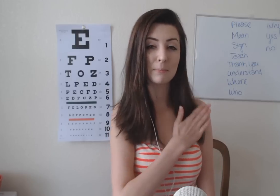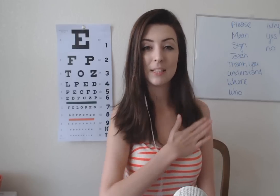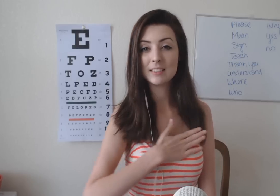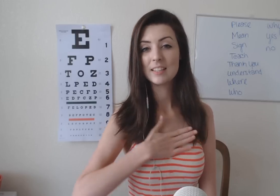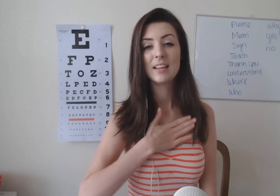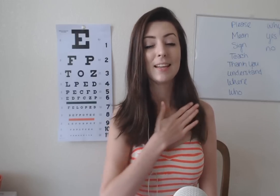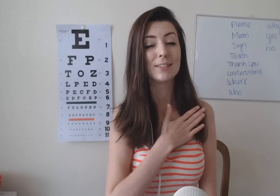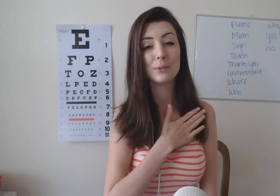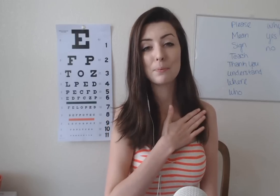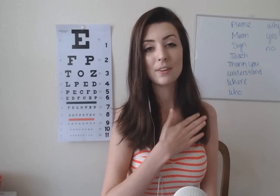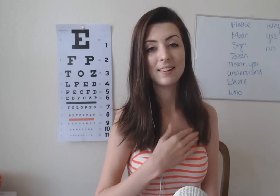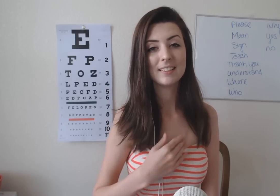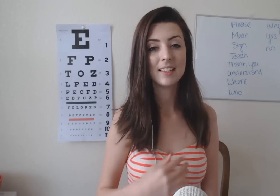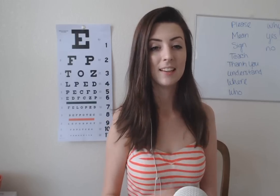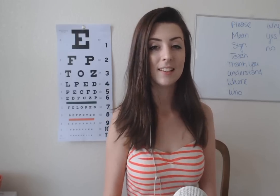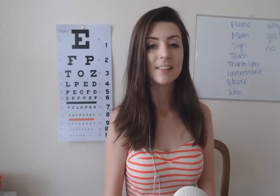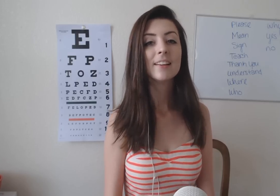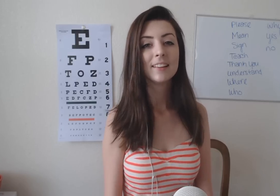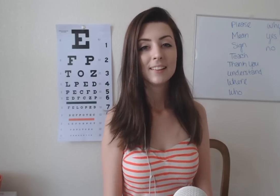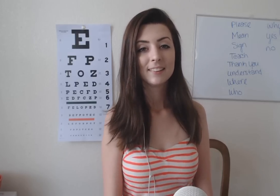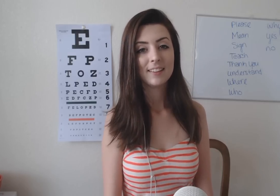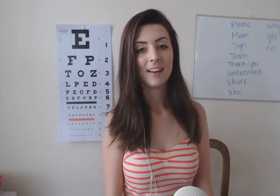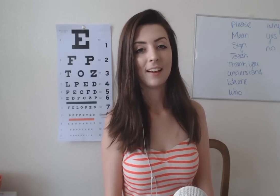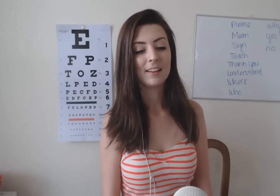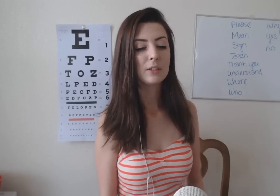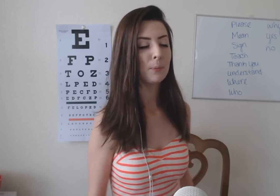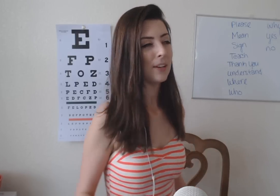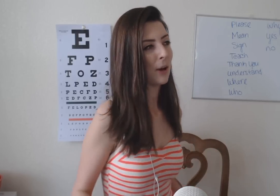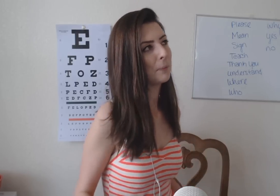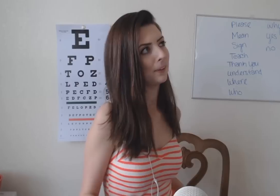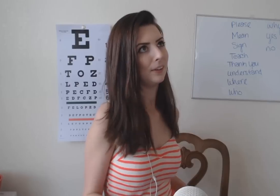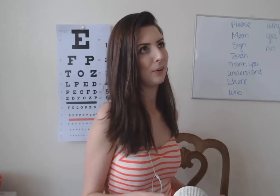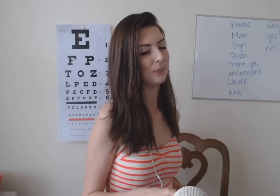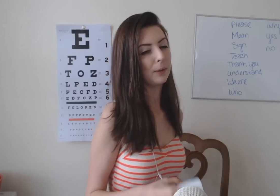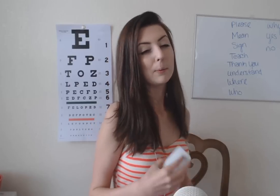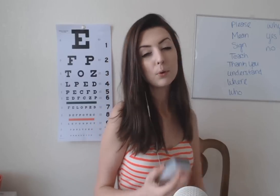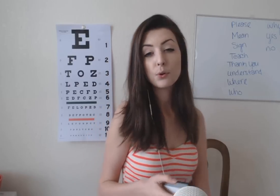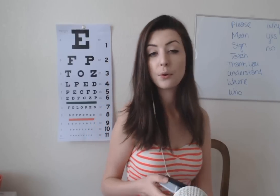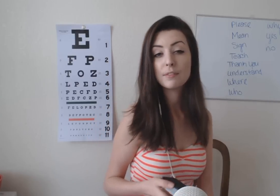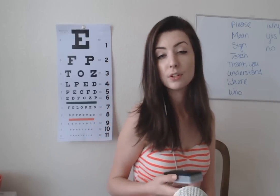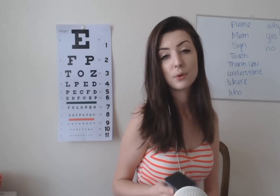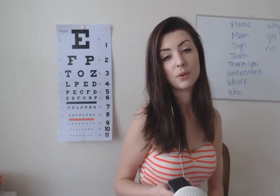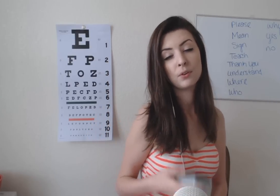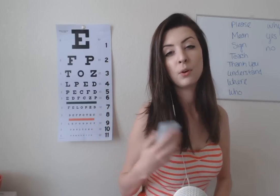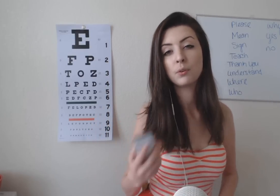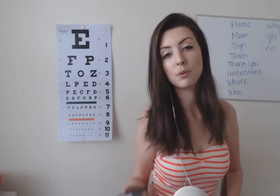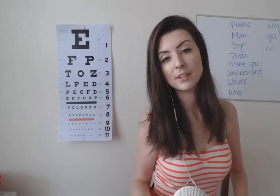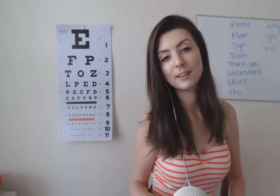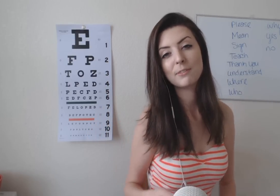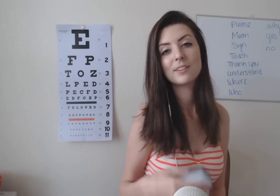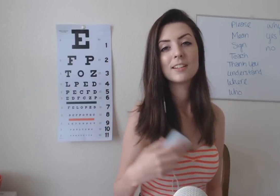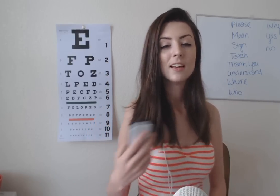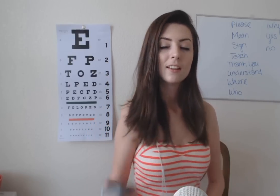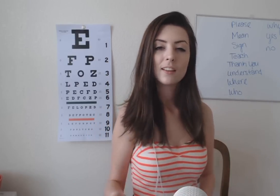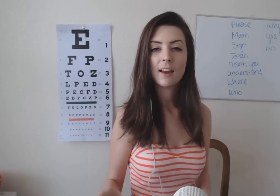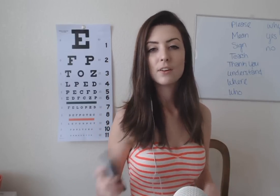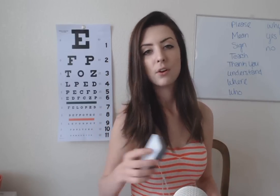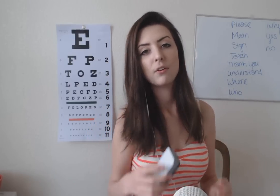please. It's super easy. Yeah, and it's pretty commonly known. Like people who don't know sign language kind of know